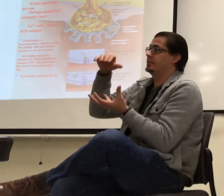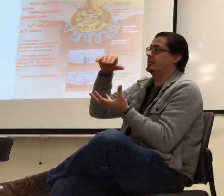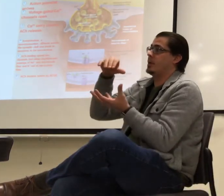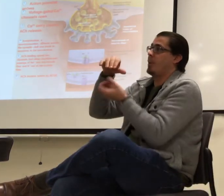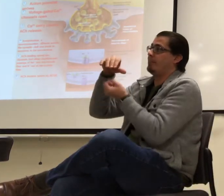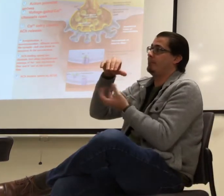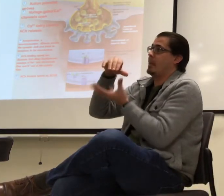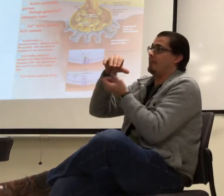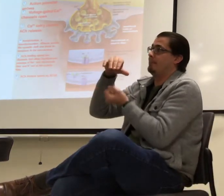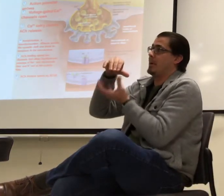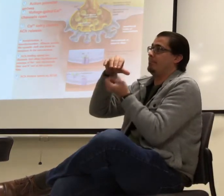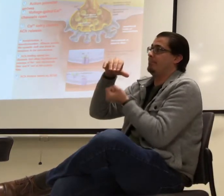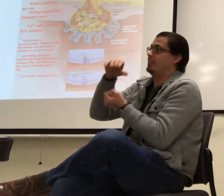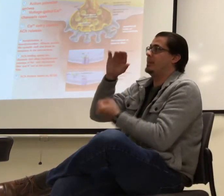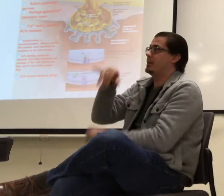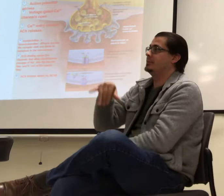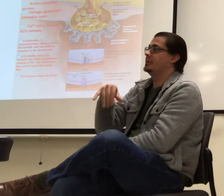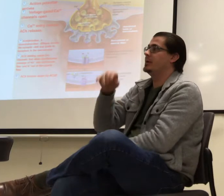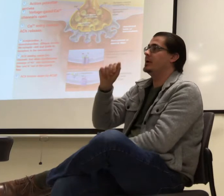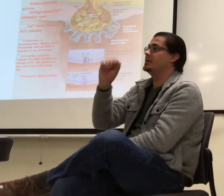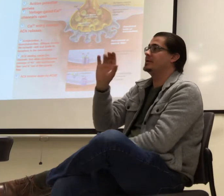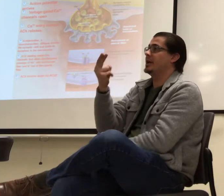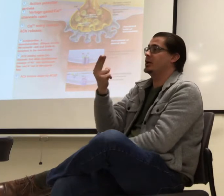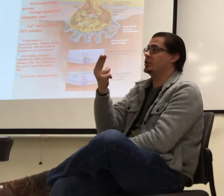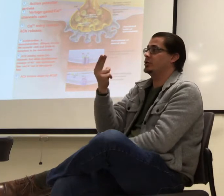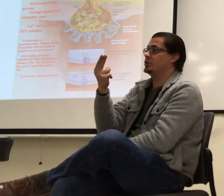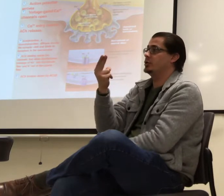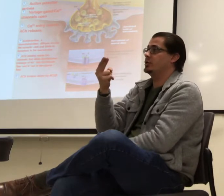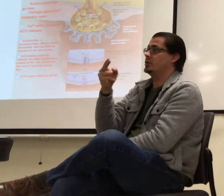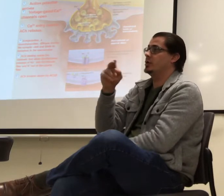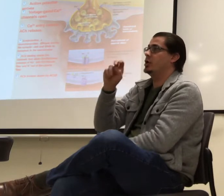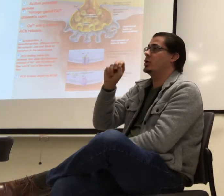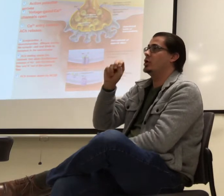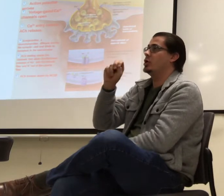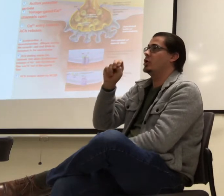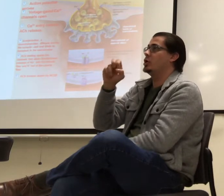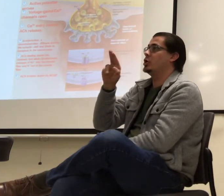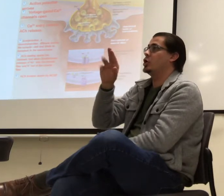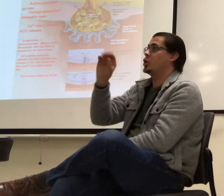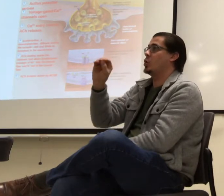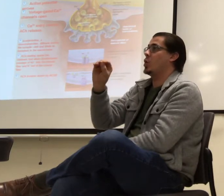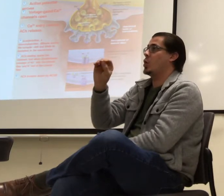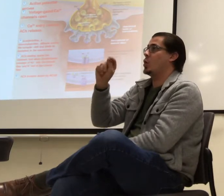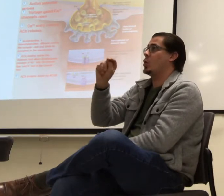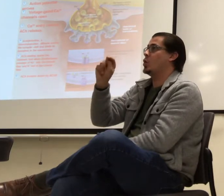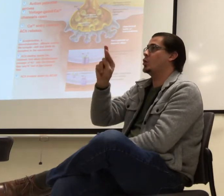Step number 4, ACH, a neurotransmitter.